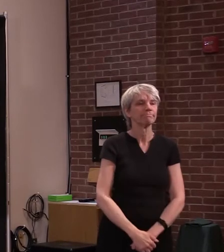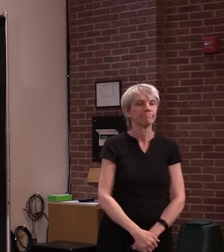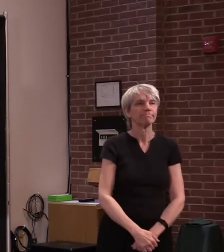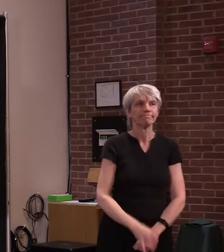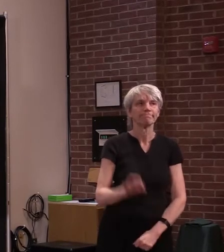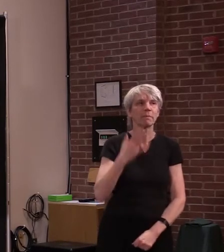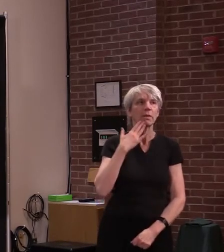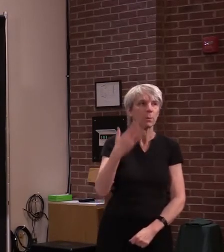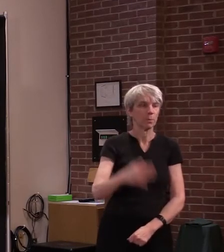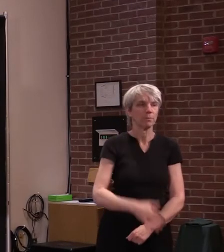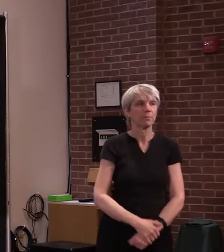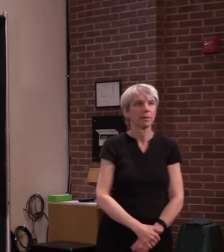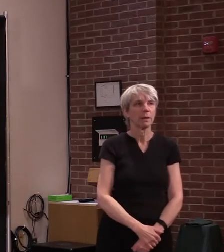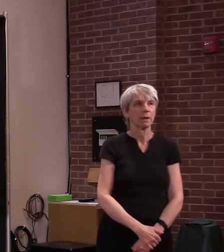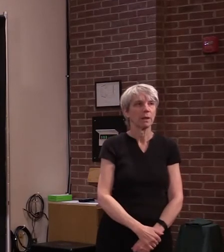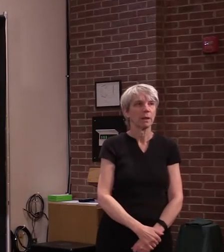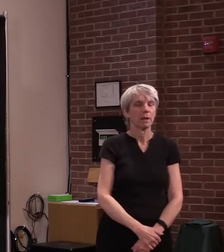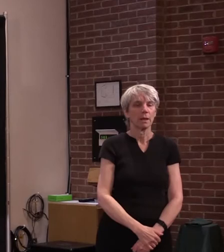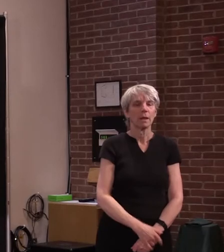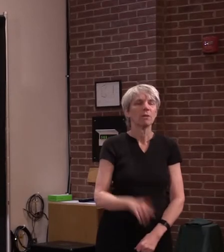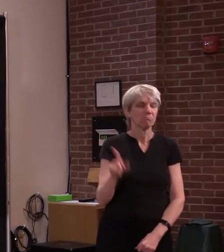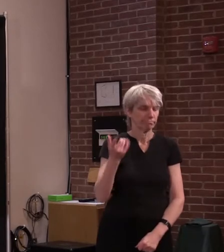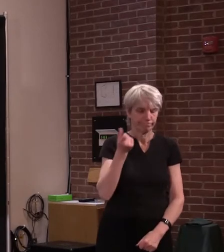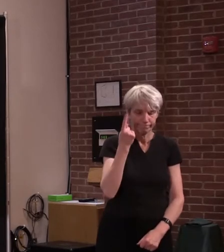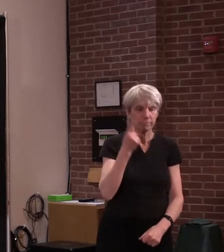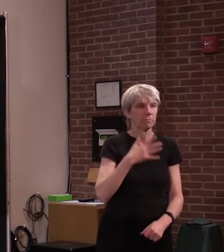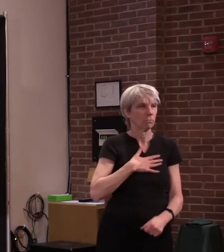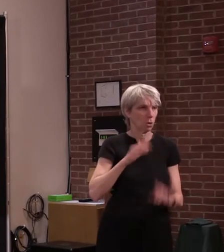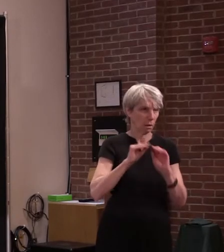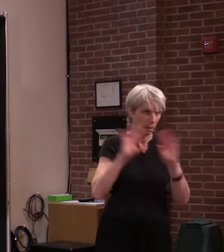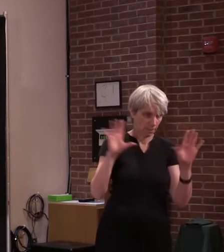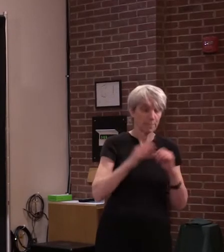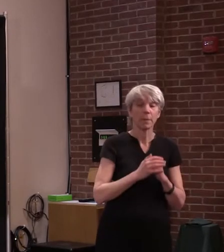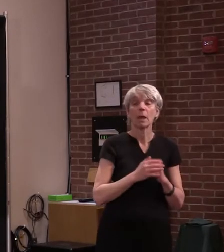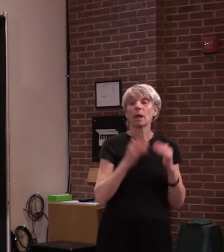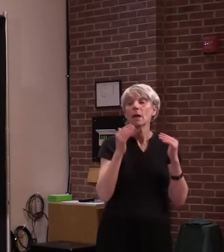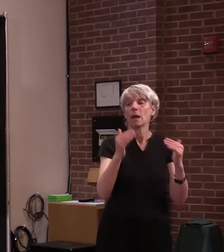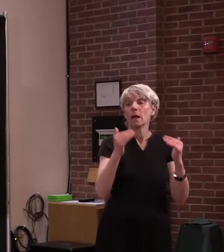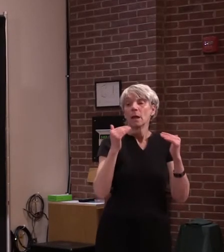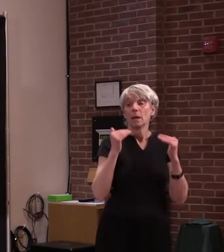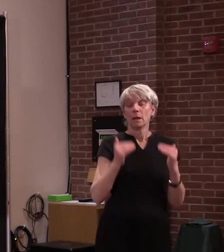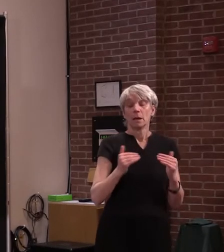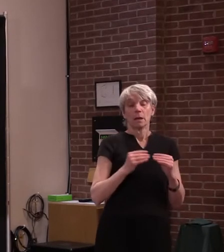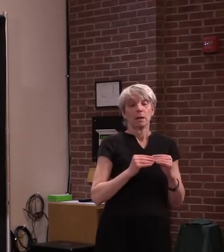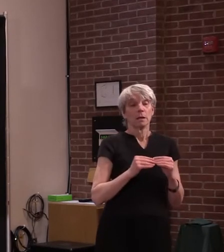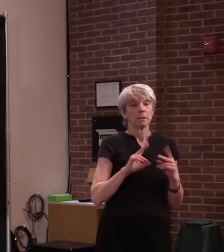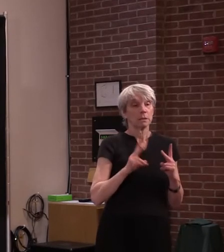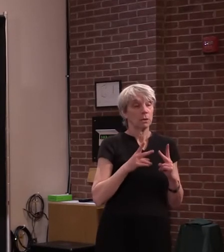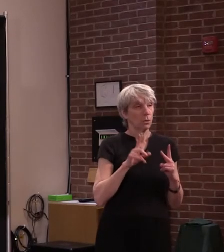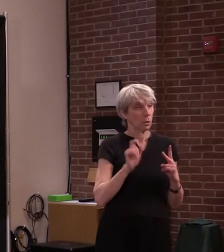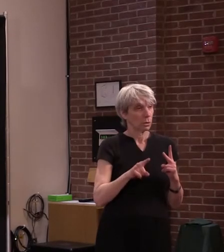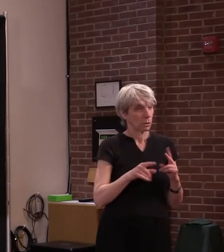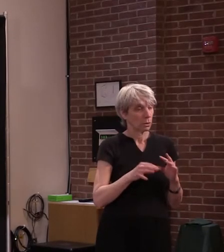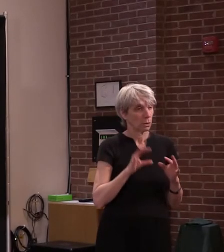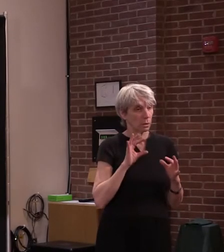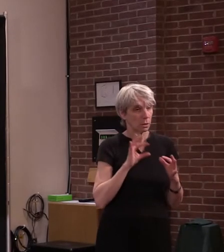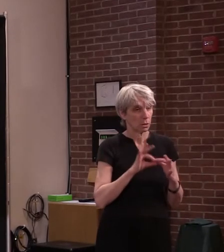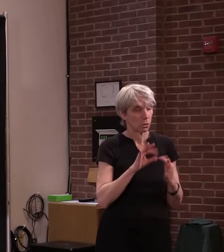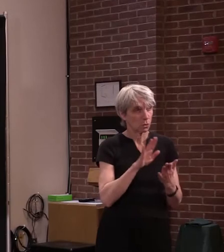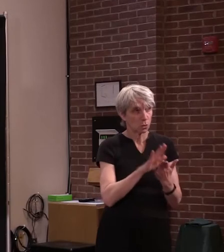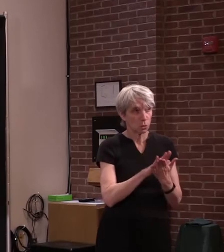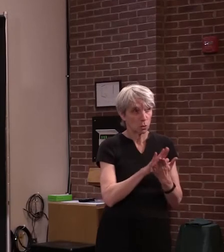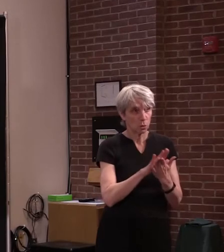Okay, thank you. Just kind of wanted that point of clarification. And I also have a question about the school